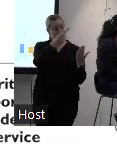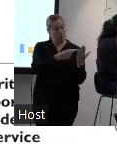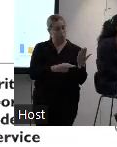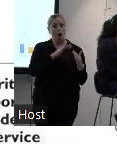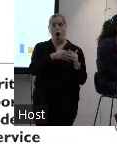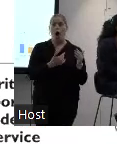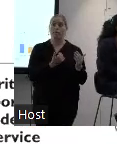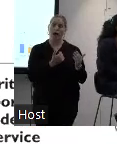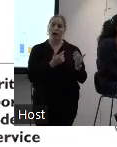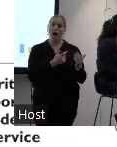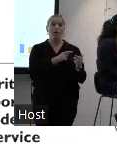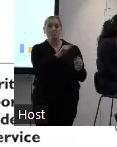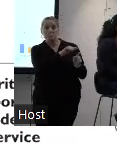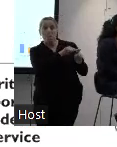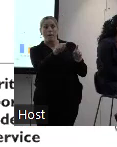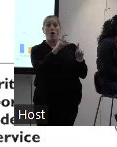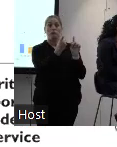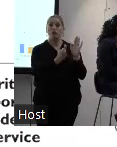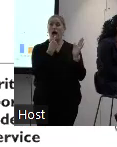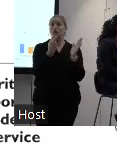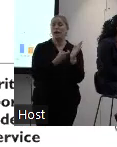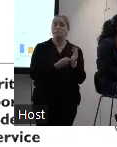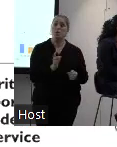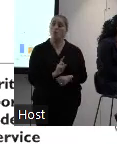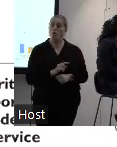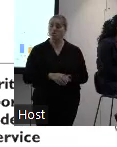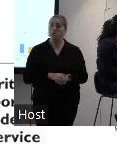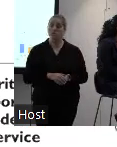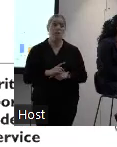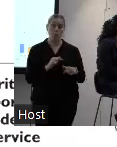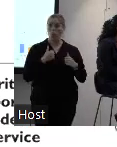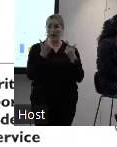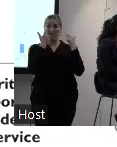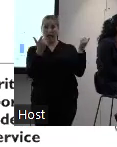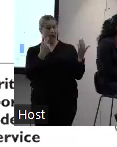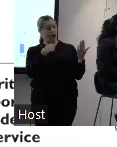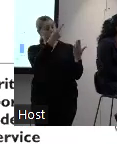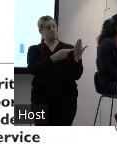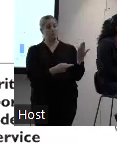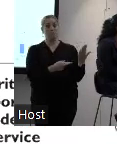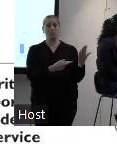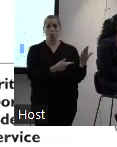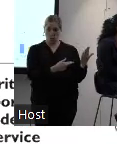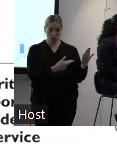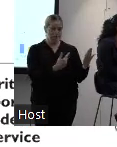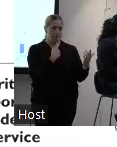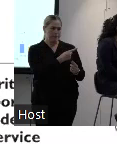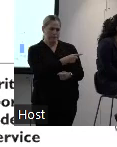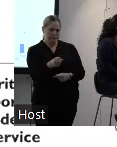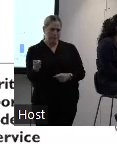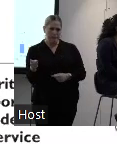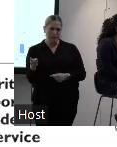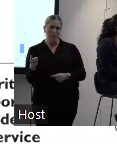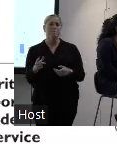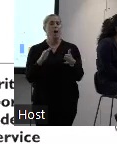what we found here was that, well, a lot of children, 60% of children, had clinically elevated